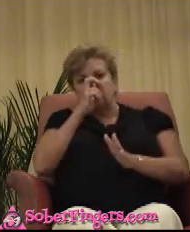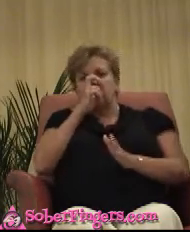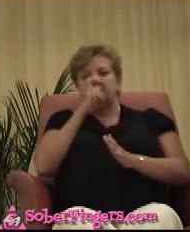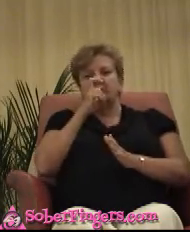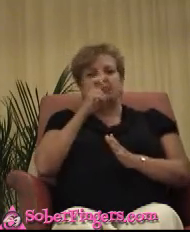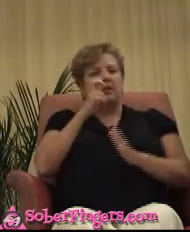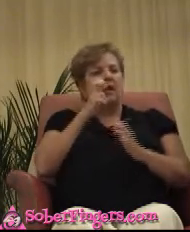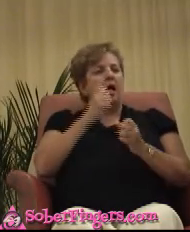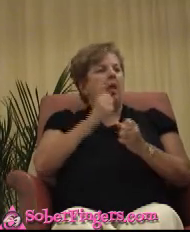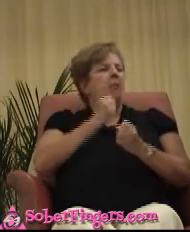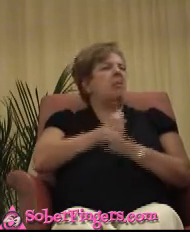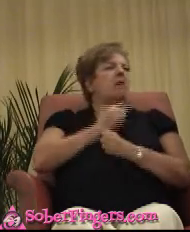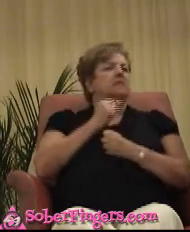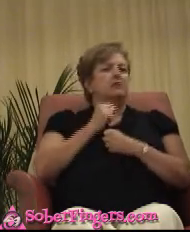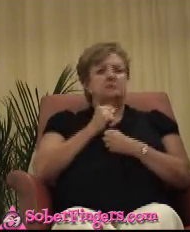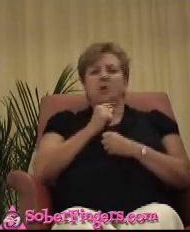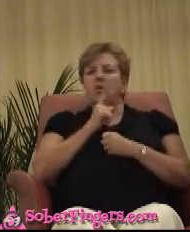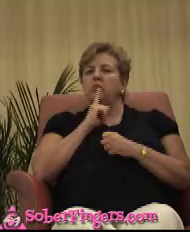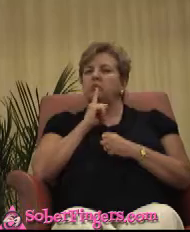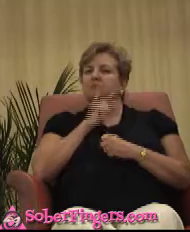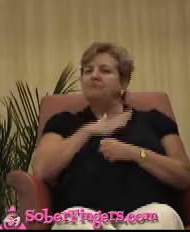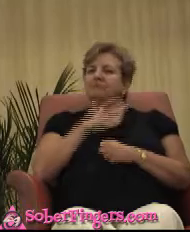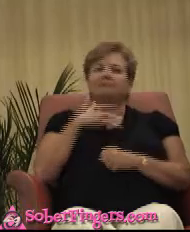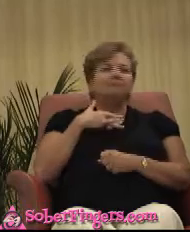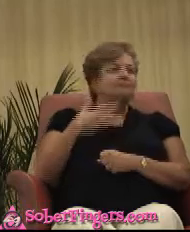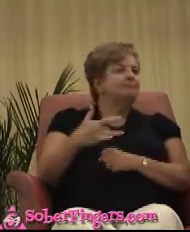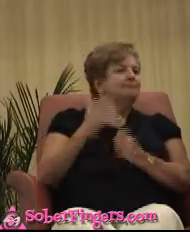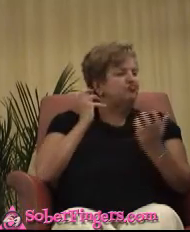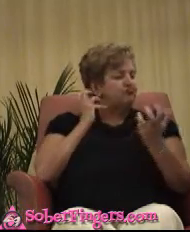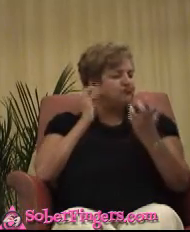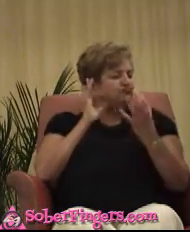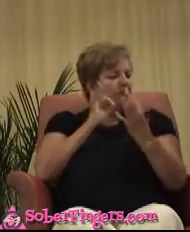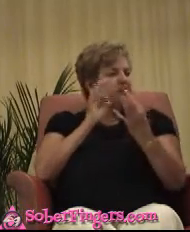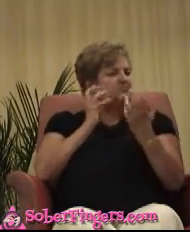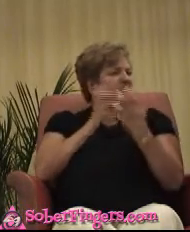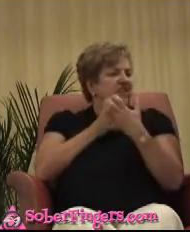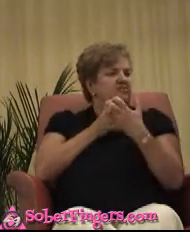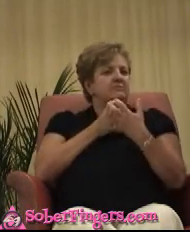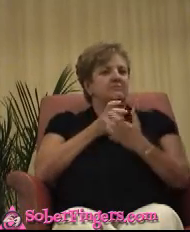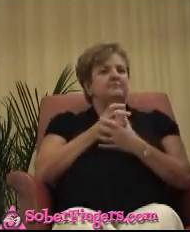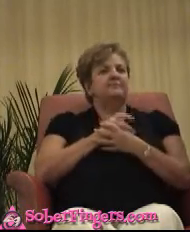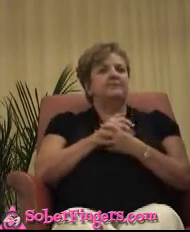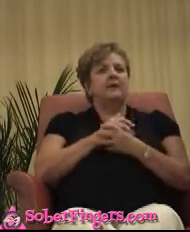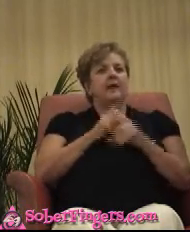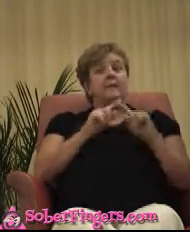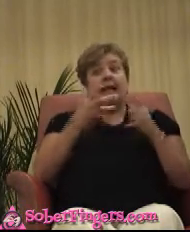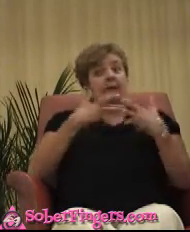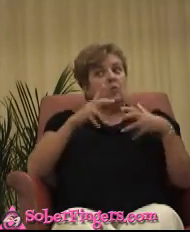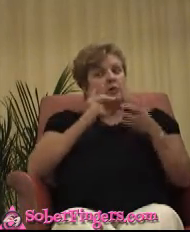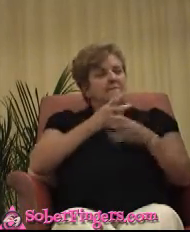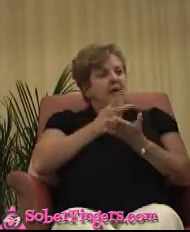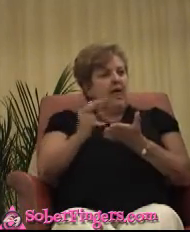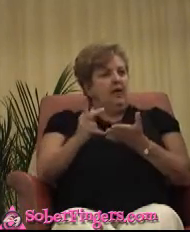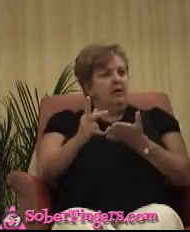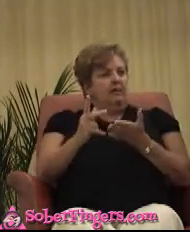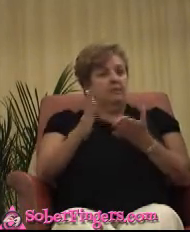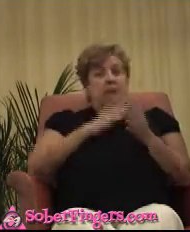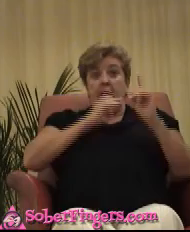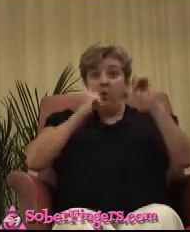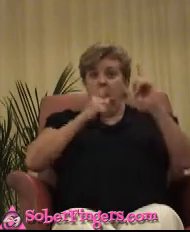it up. I liked it. I really liked it. And I just didn't want to fail. That's all I had. My goal was just not to fail. And at